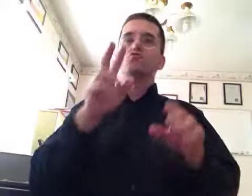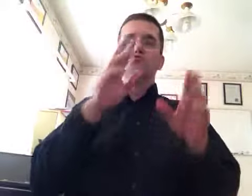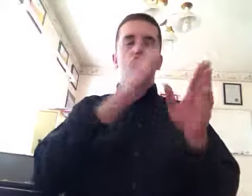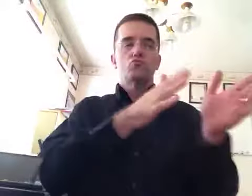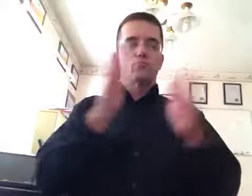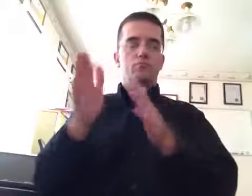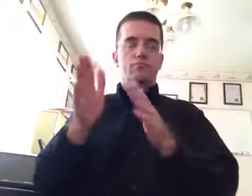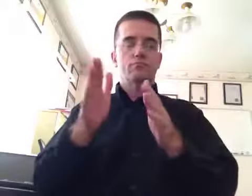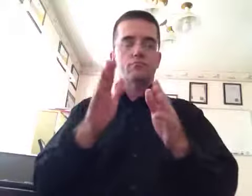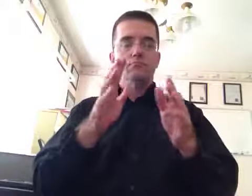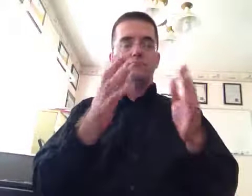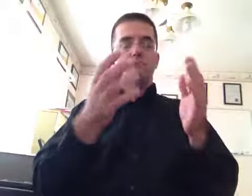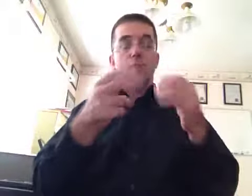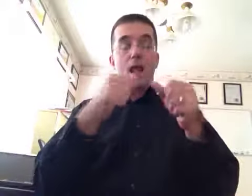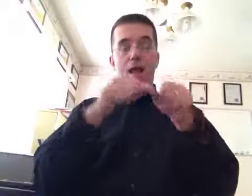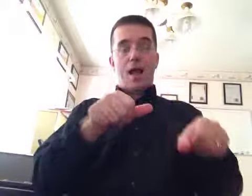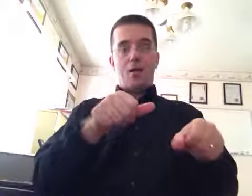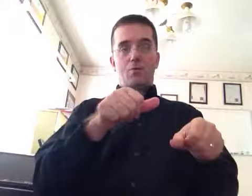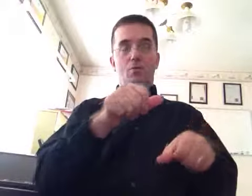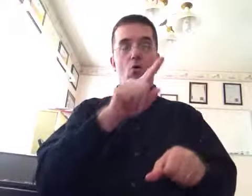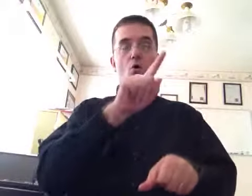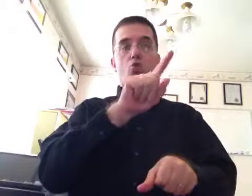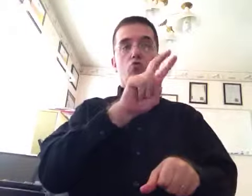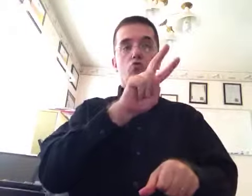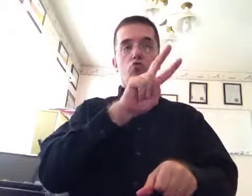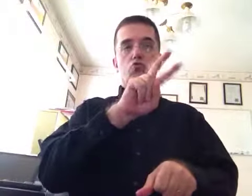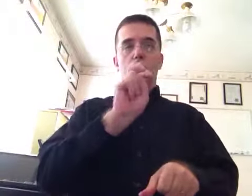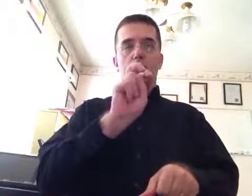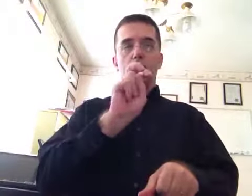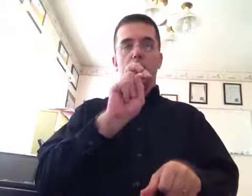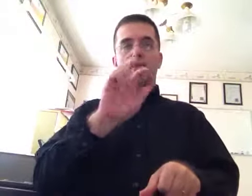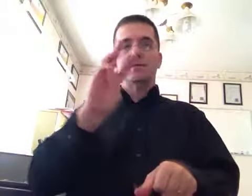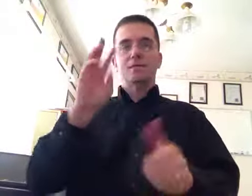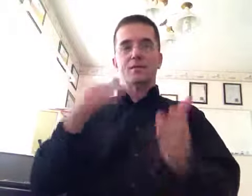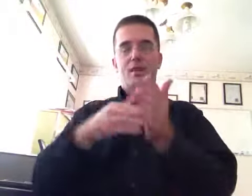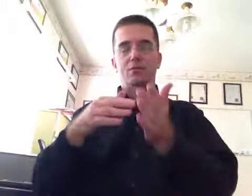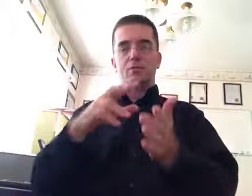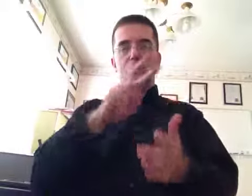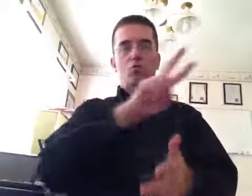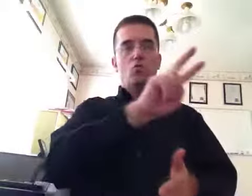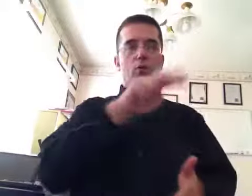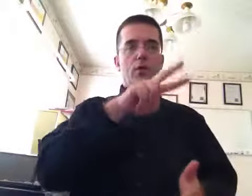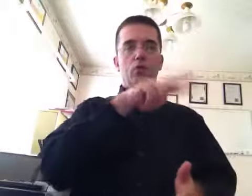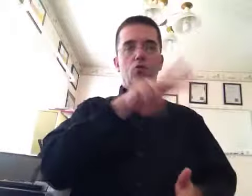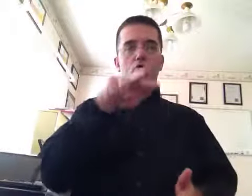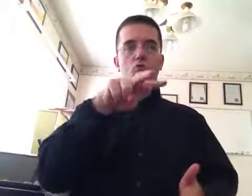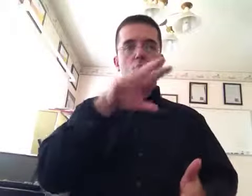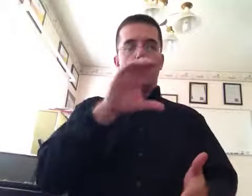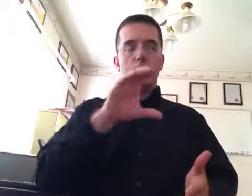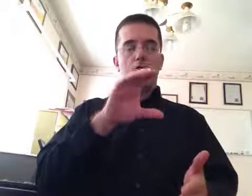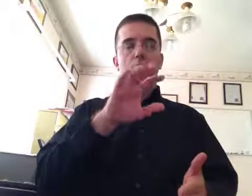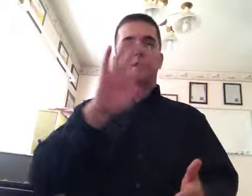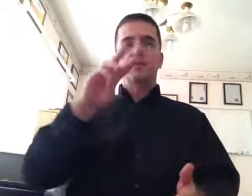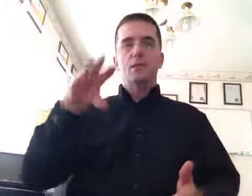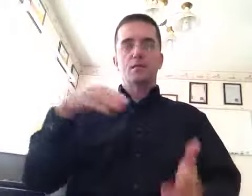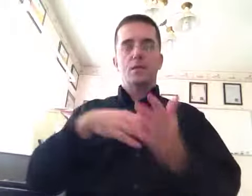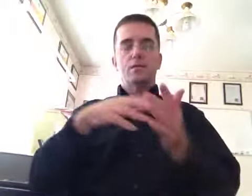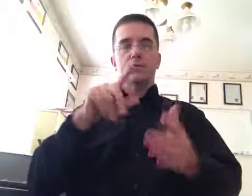has a $2,200 balance and one has a $6,000 balance. The deal on each of them is 0.99%